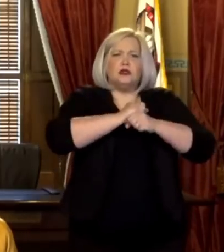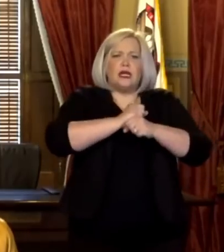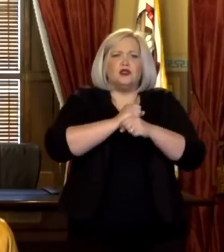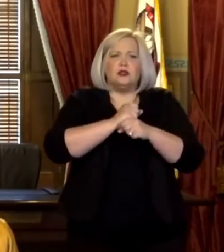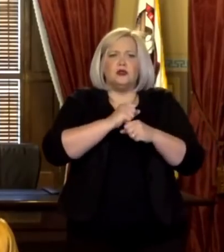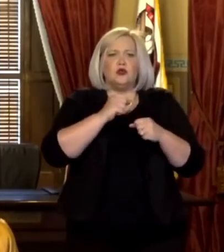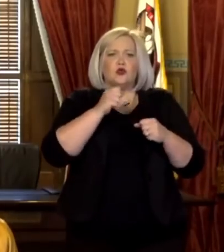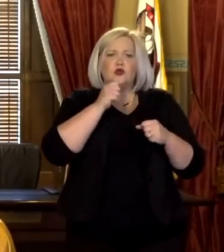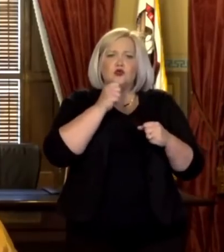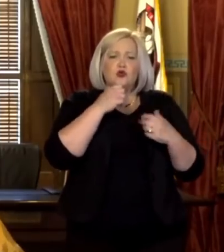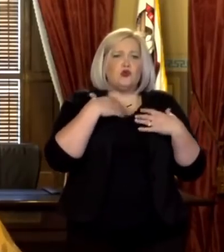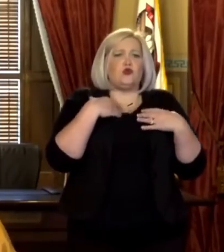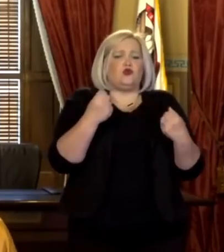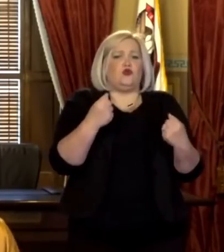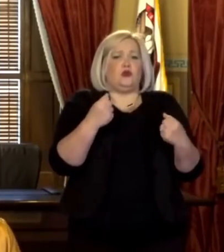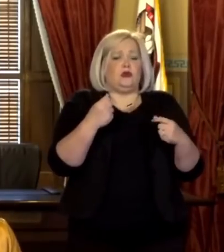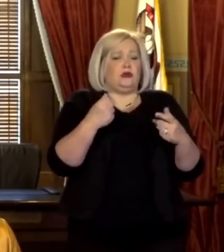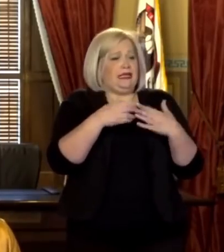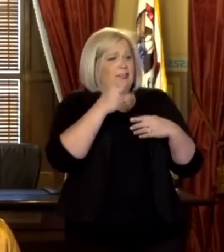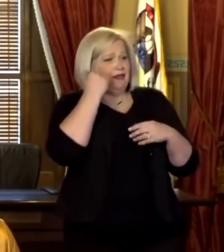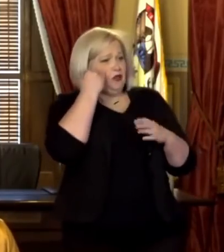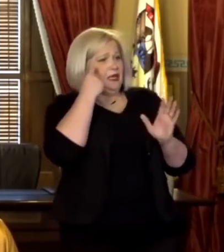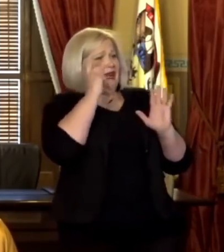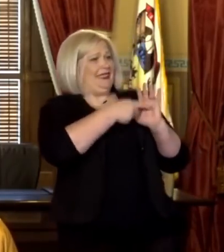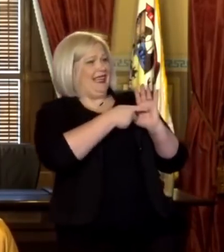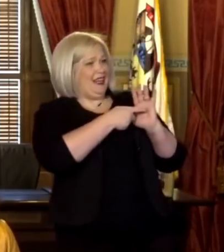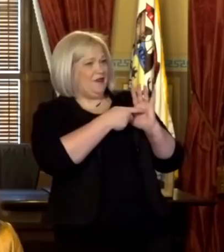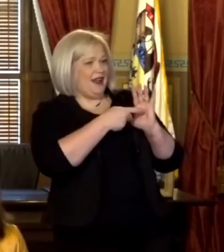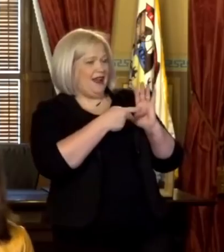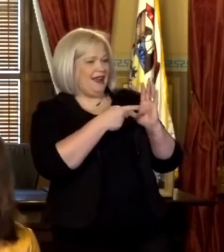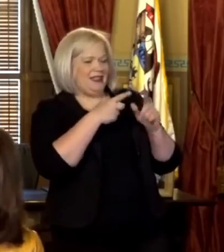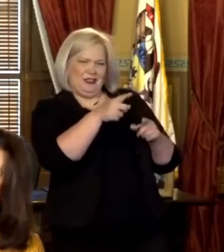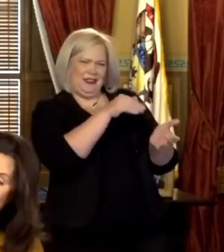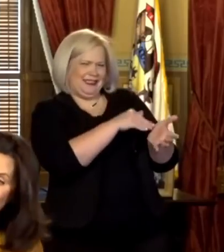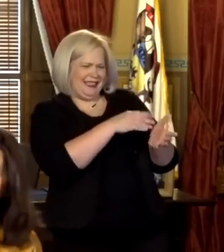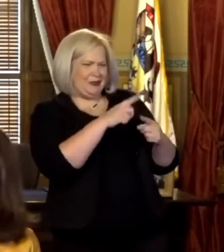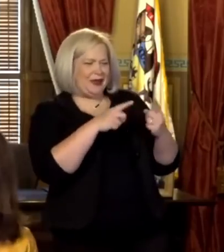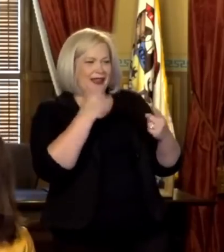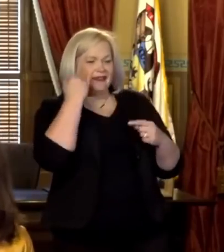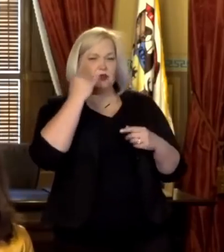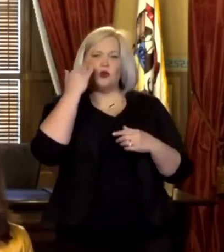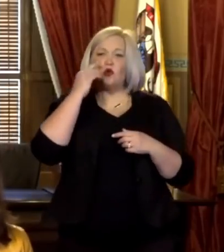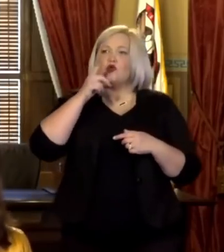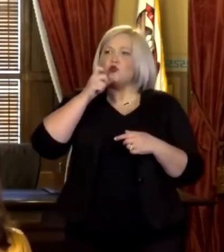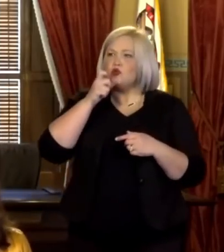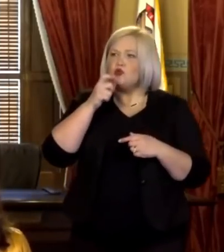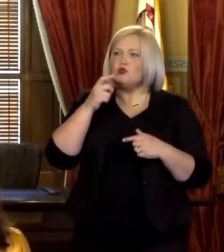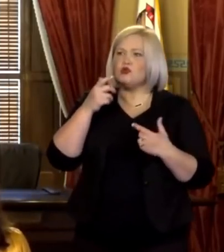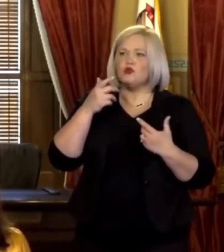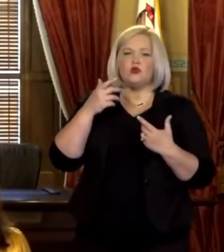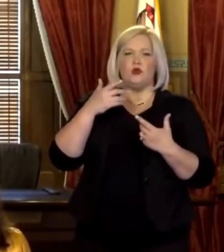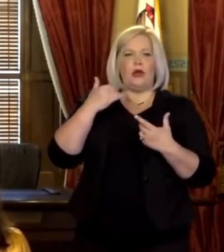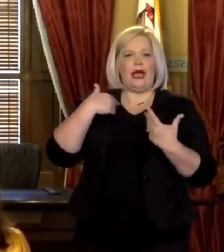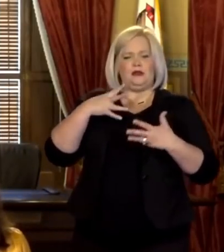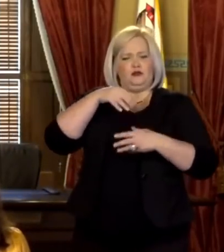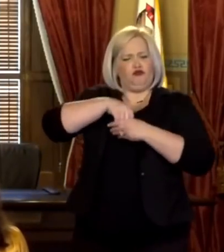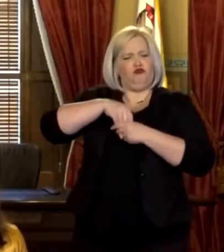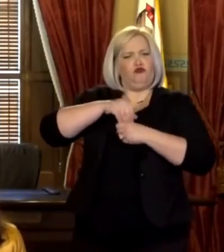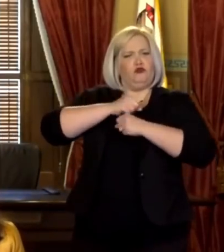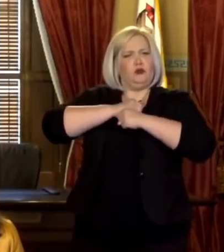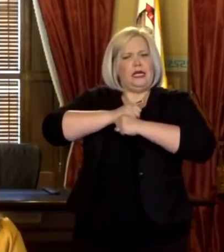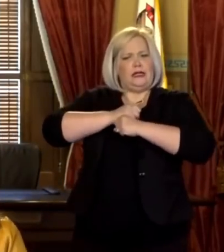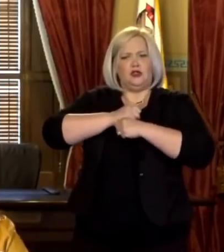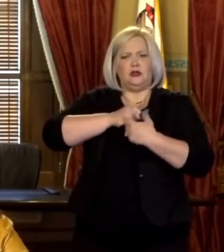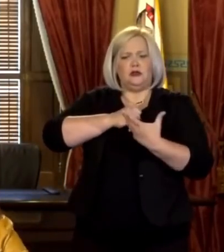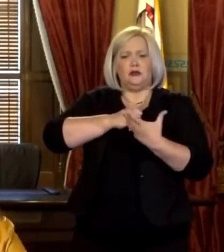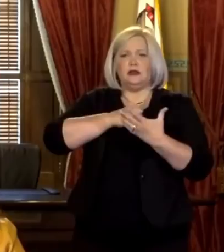if you can identify all of them, and you're the doctor, so correct me if I'm going too far out here, but even if you can identify all of them, it doesn't necessarily mean you